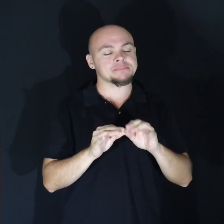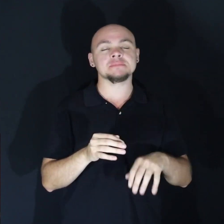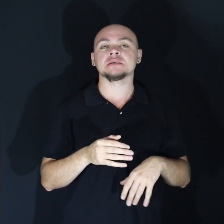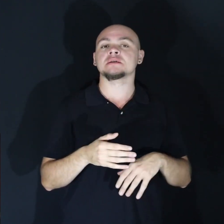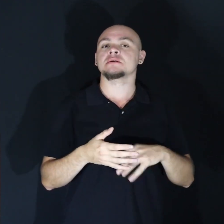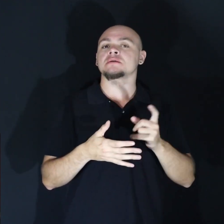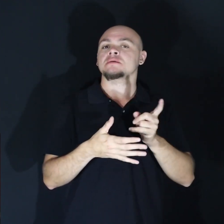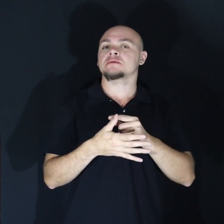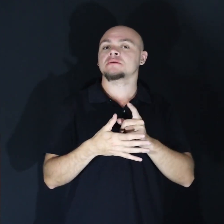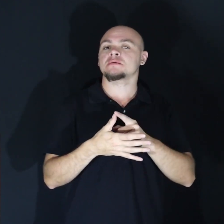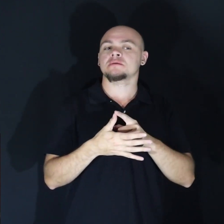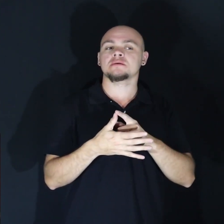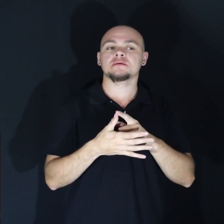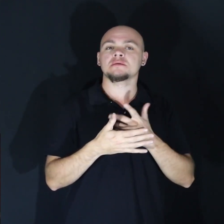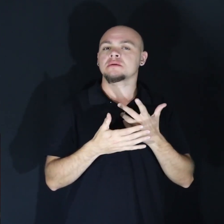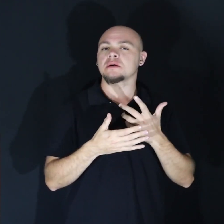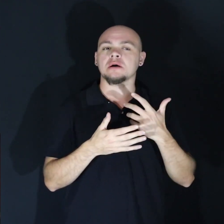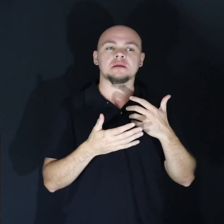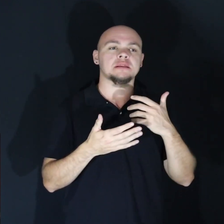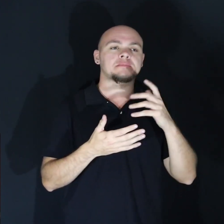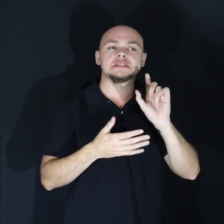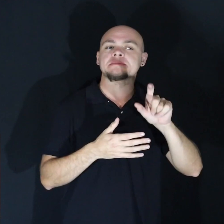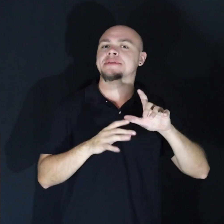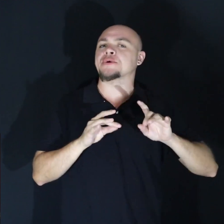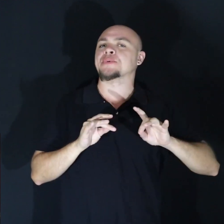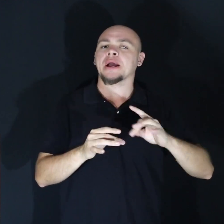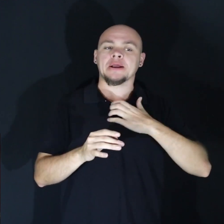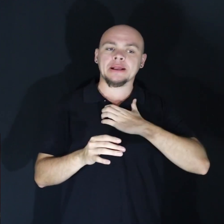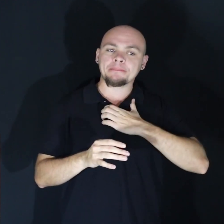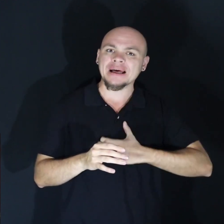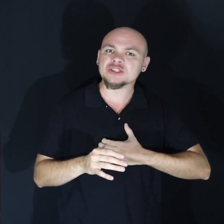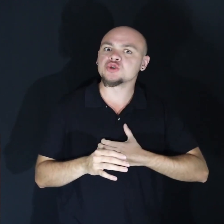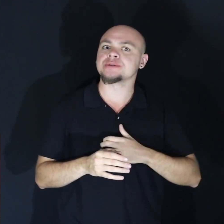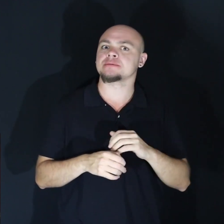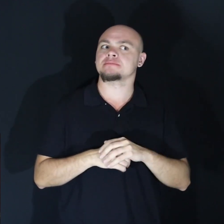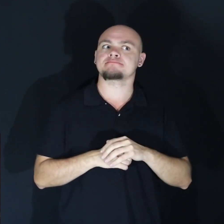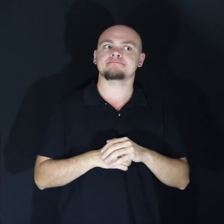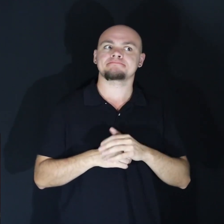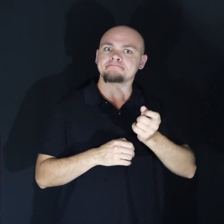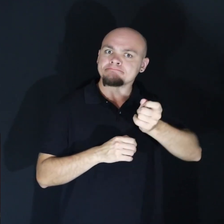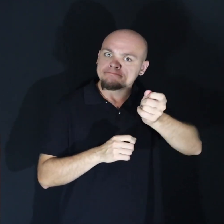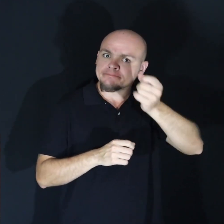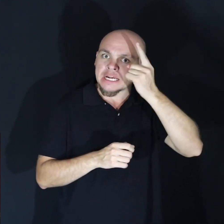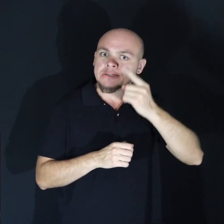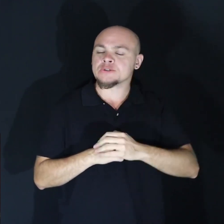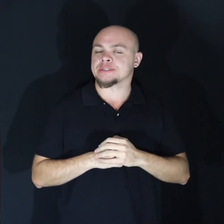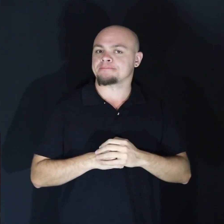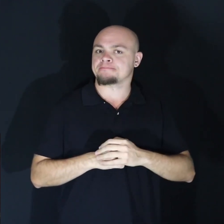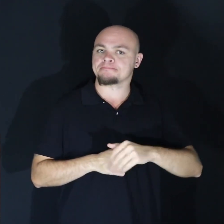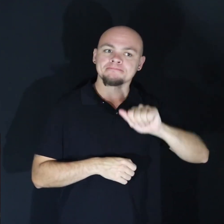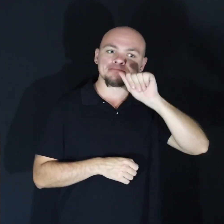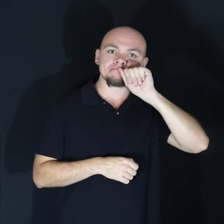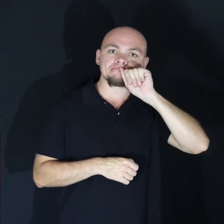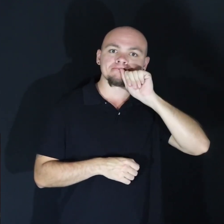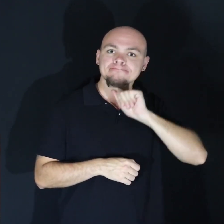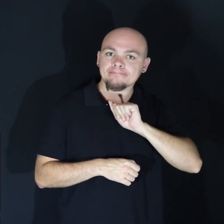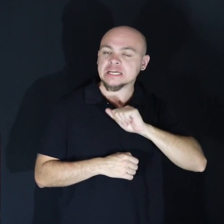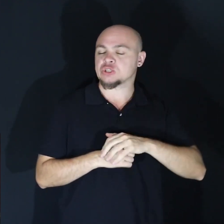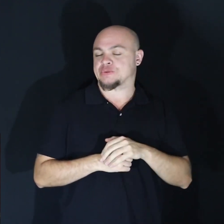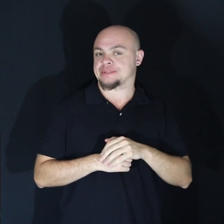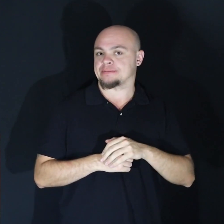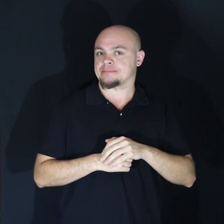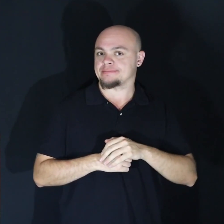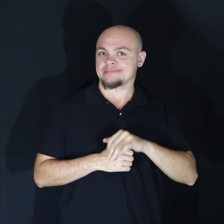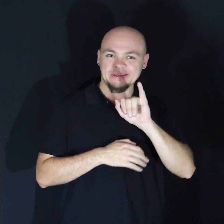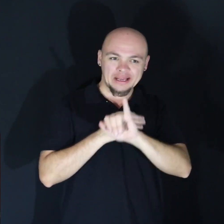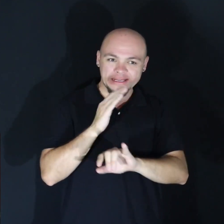Volunteers need to acquire the compassion, the understanding, the patience, the